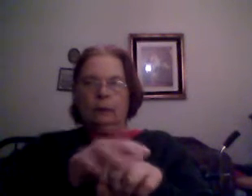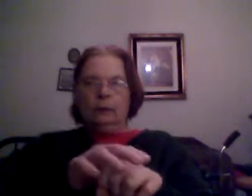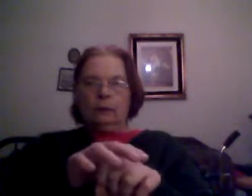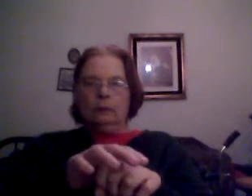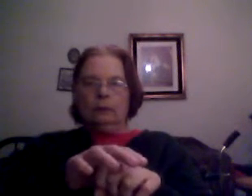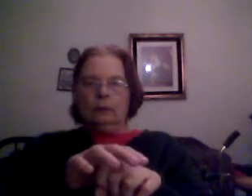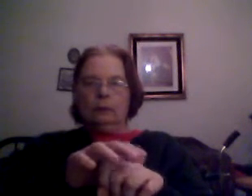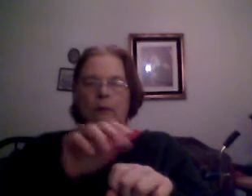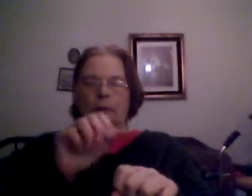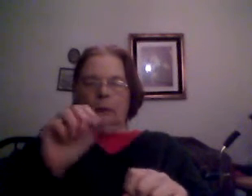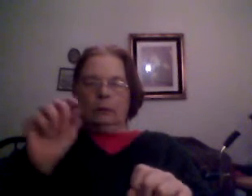foot